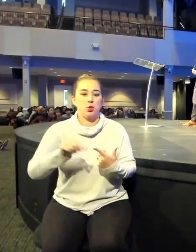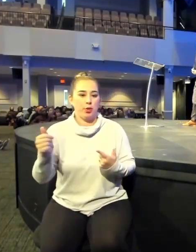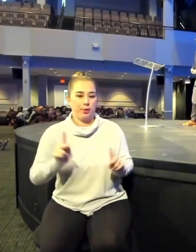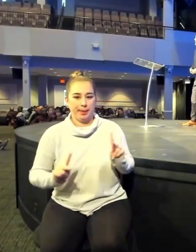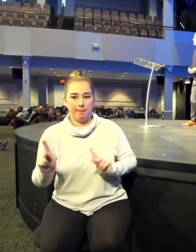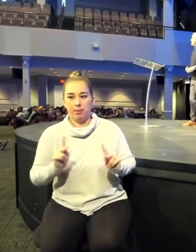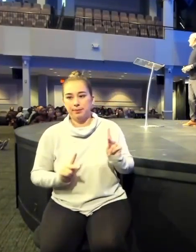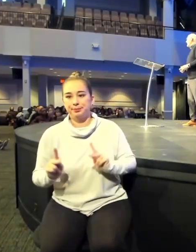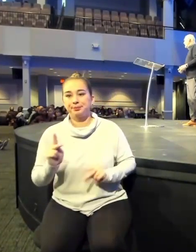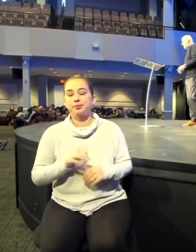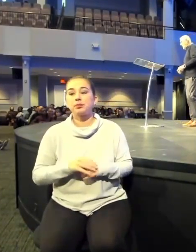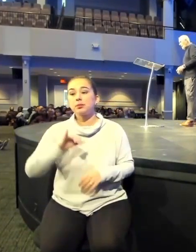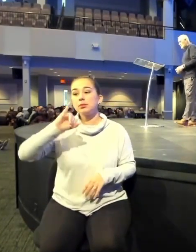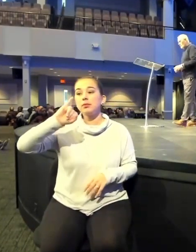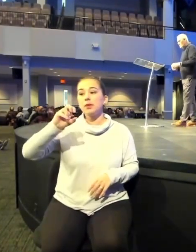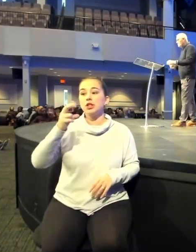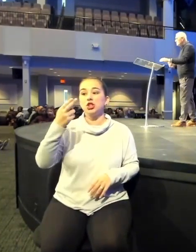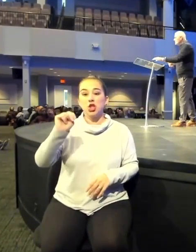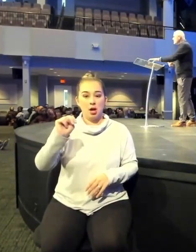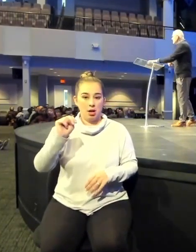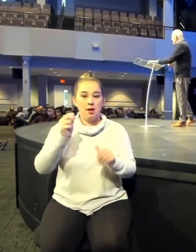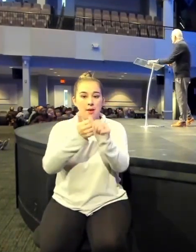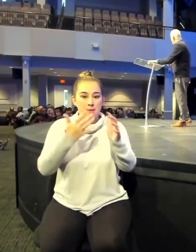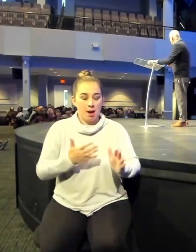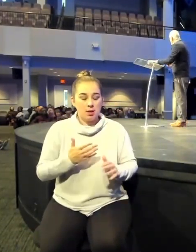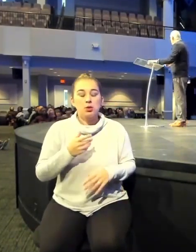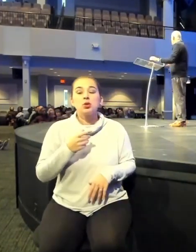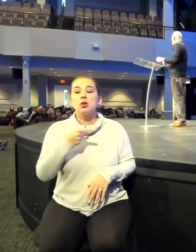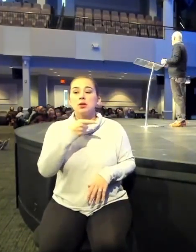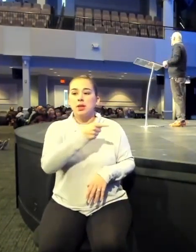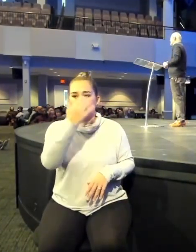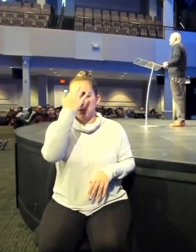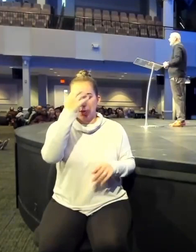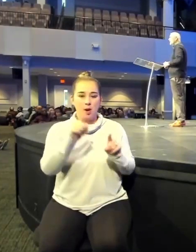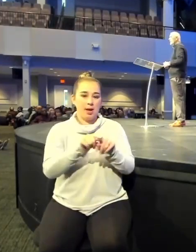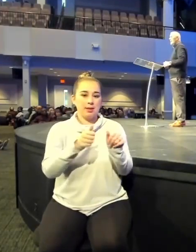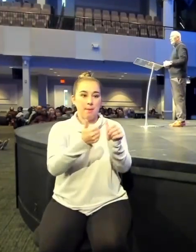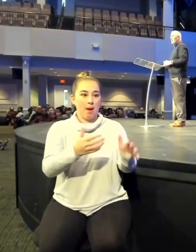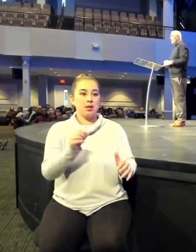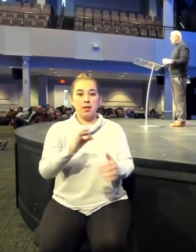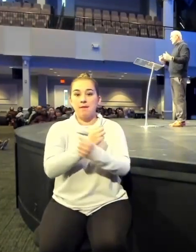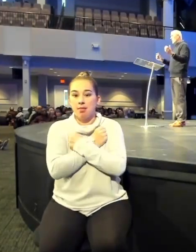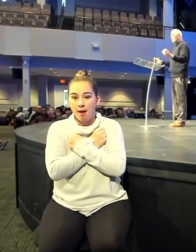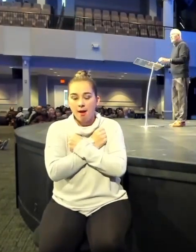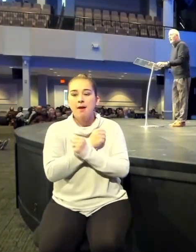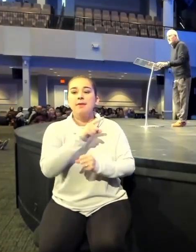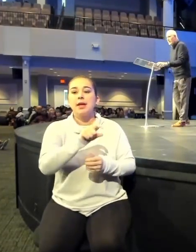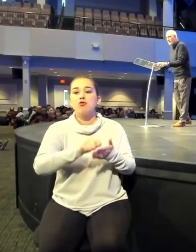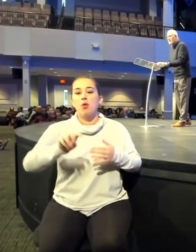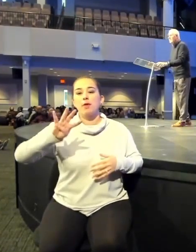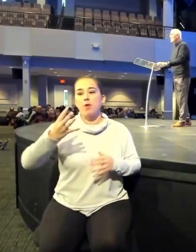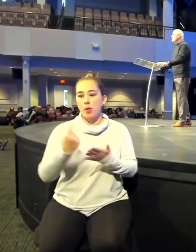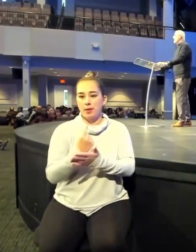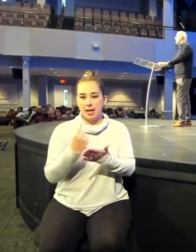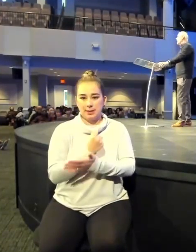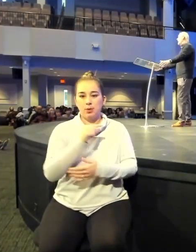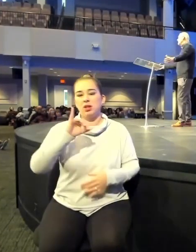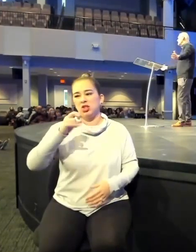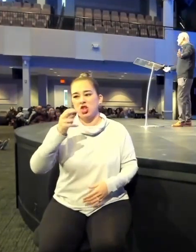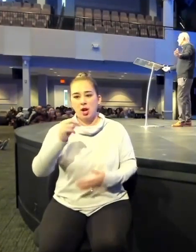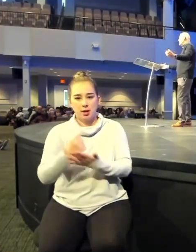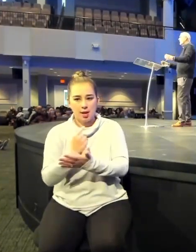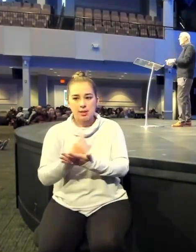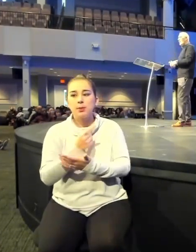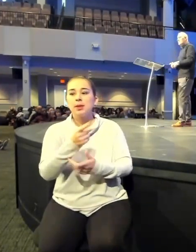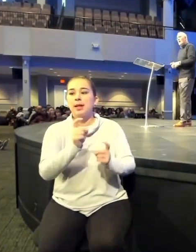others. John, the great apostle, who's often known as the apostle of love, he wrote the fourth gospel, the gospel of John. He gave